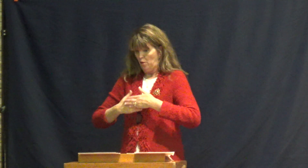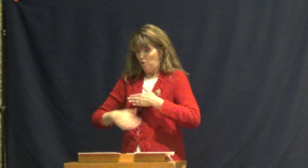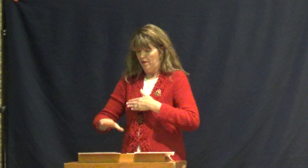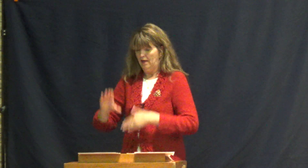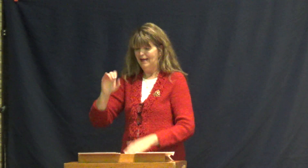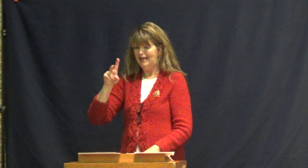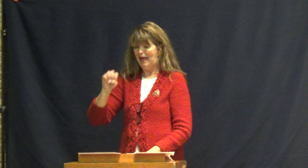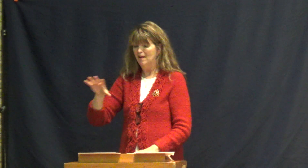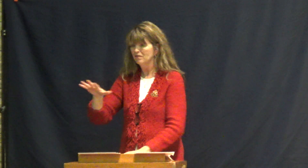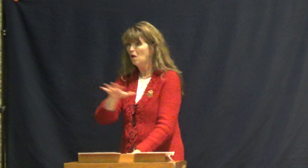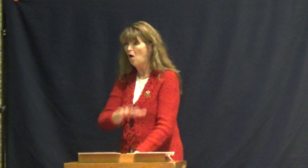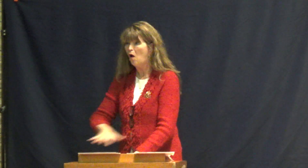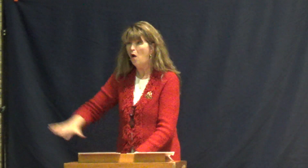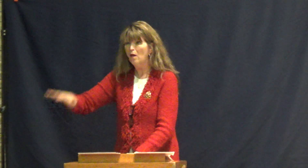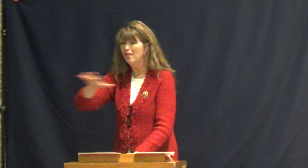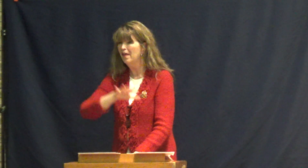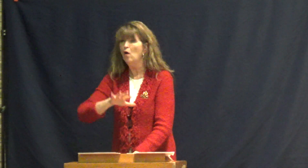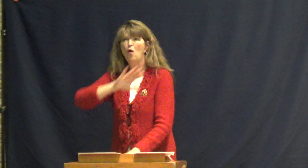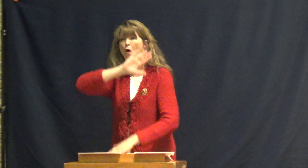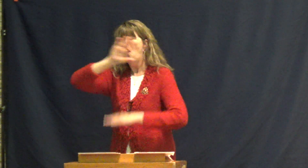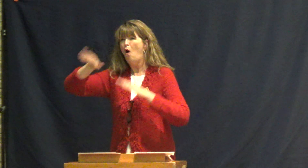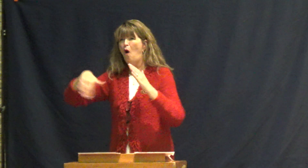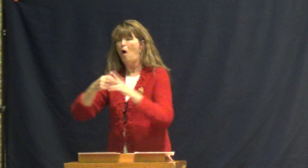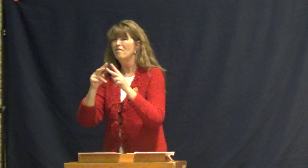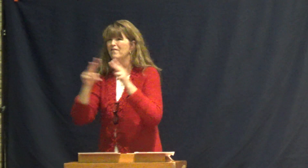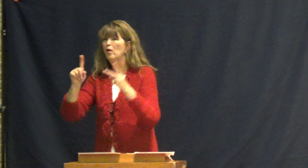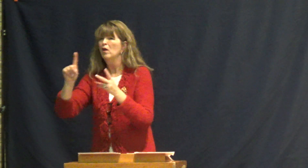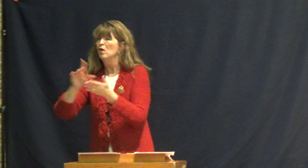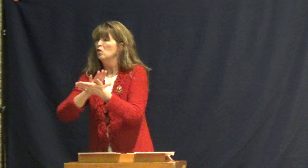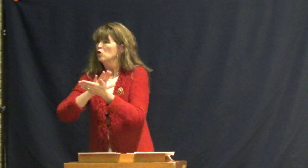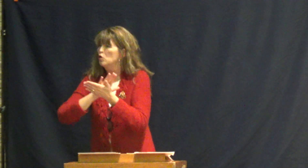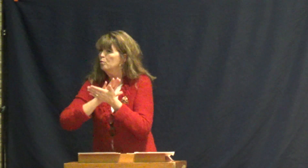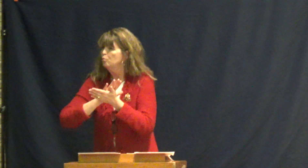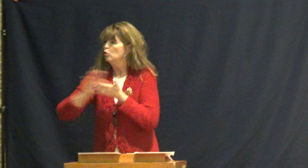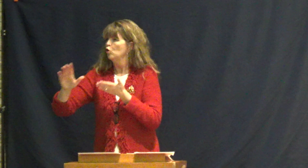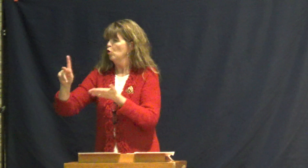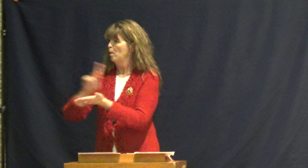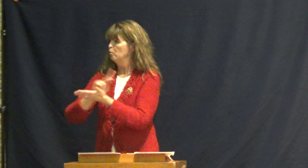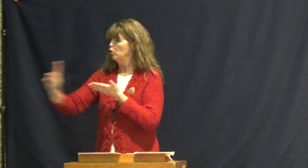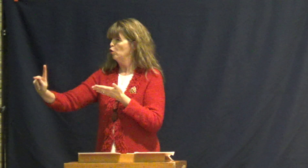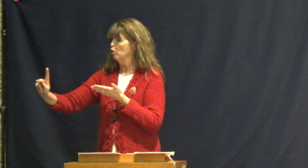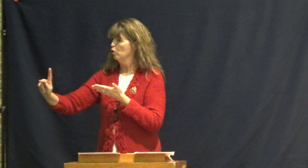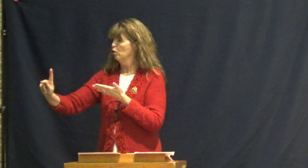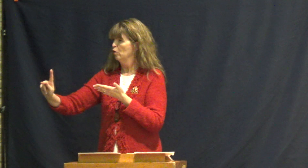All the birthing caves were kept in a state of ritual purity